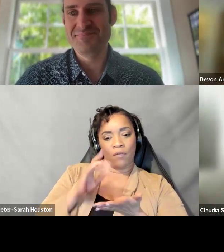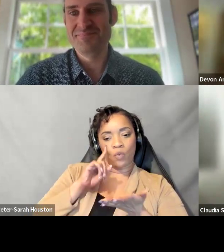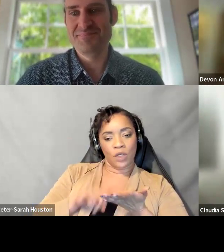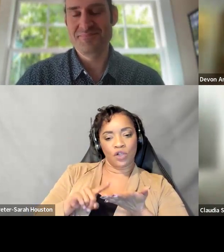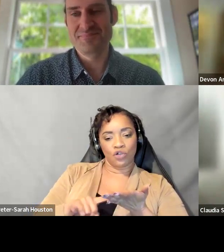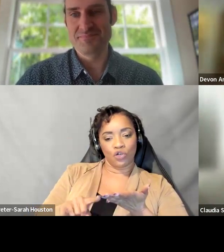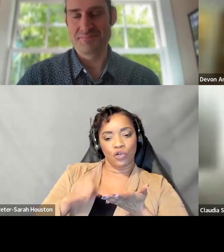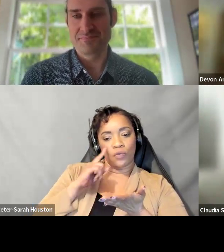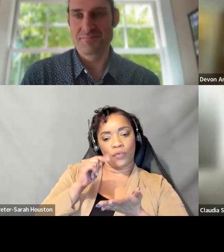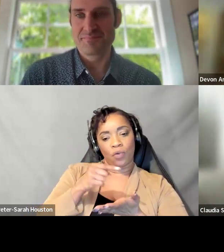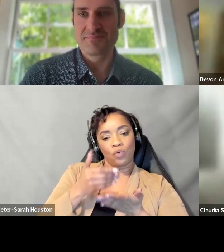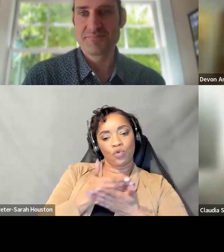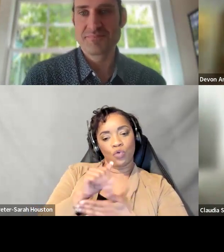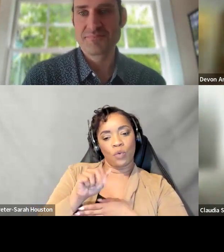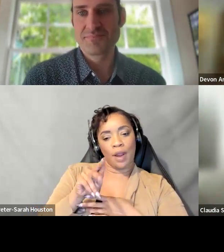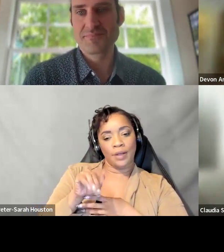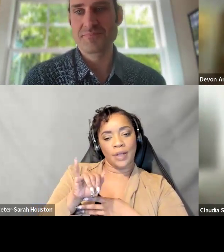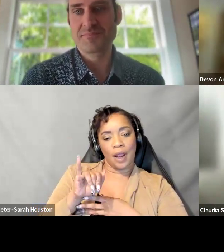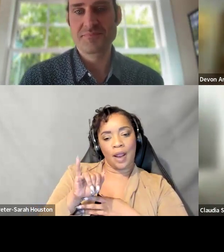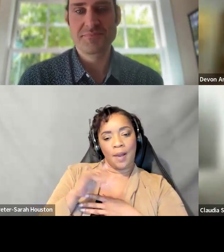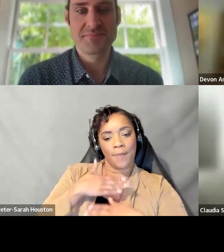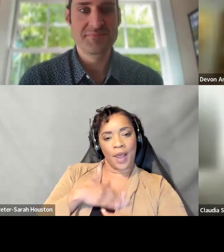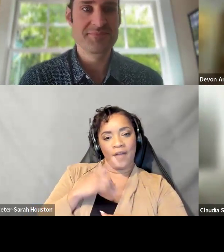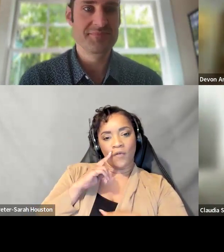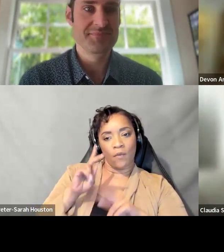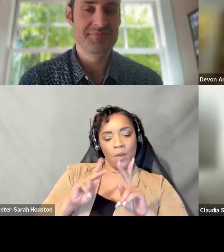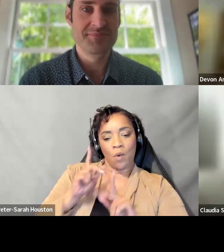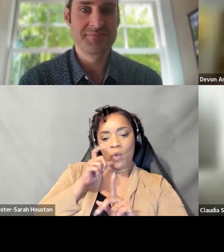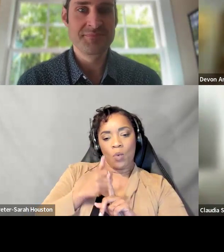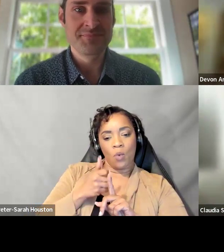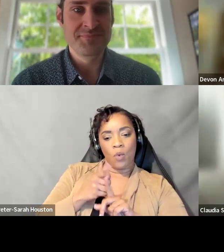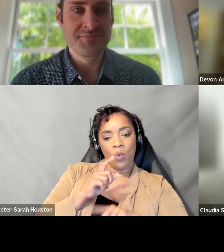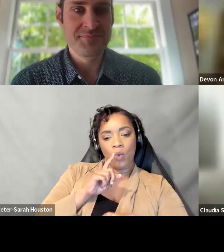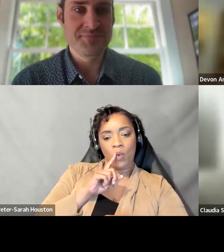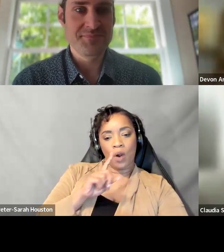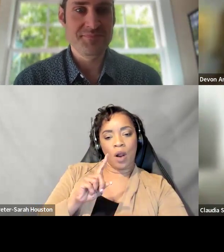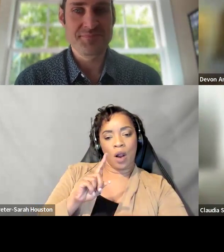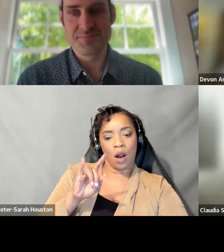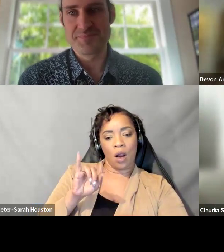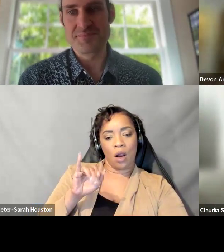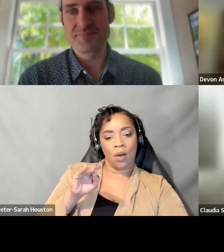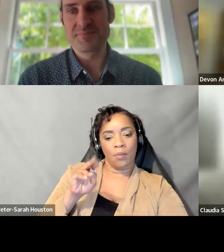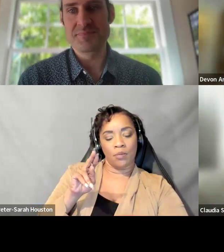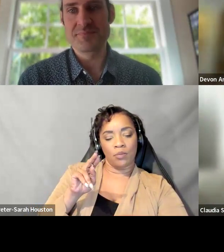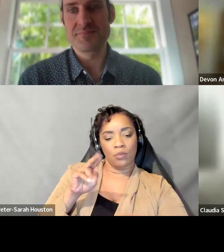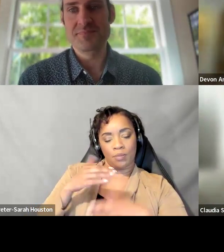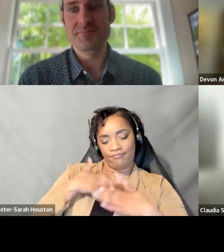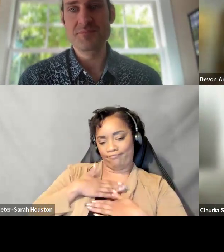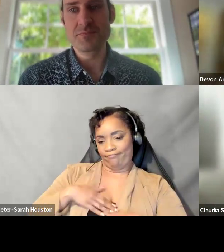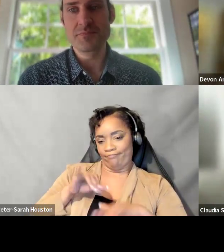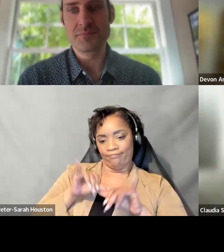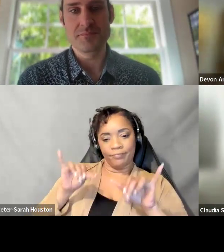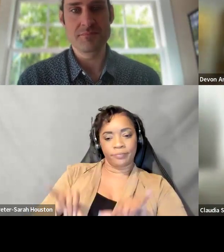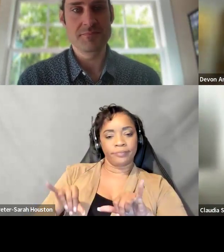you suggest to advocate or find a physician or provider within a network who does